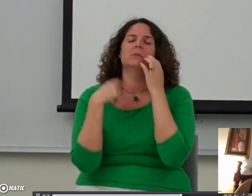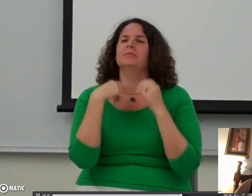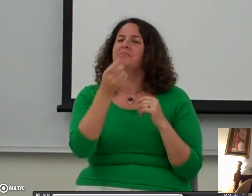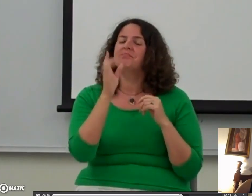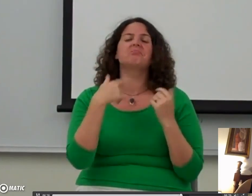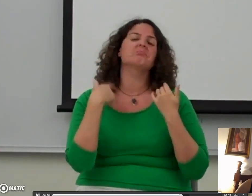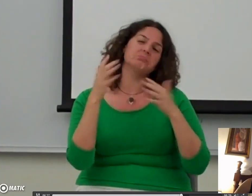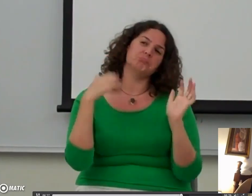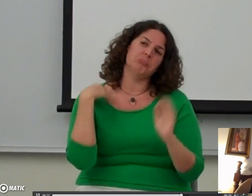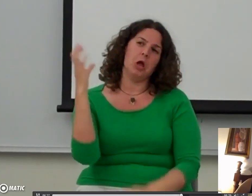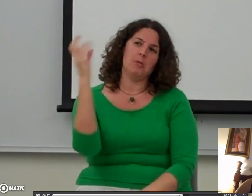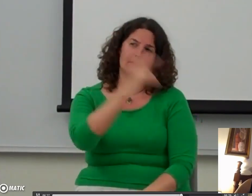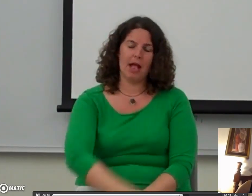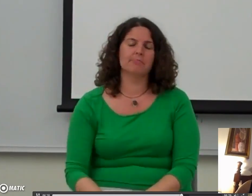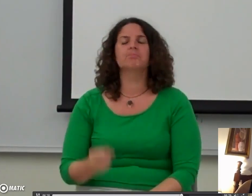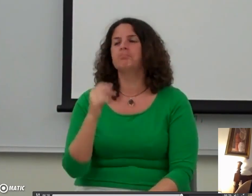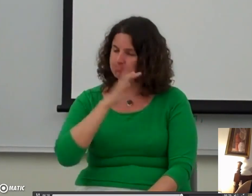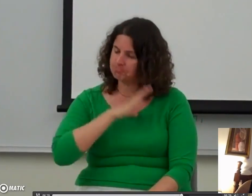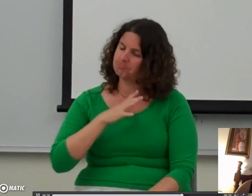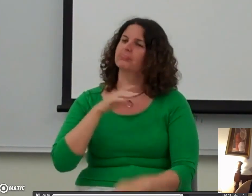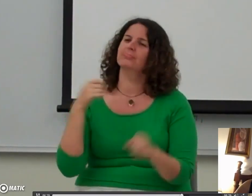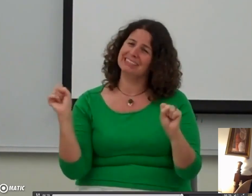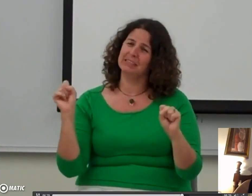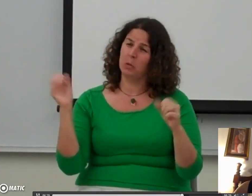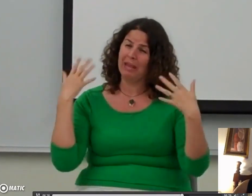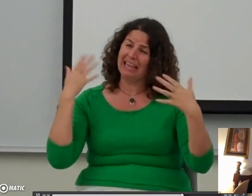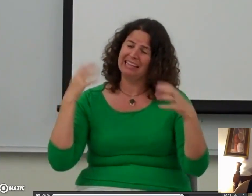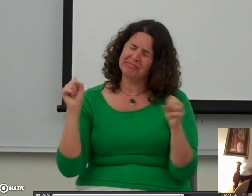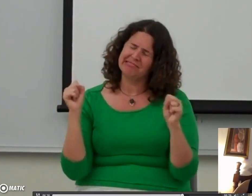were cold, but it still was freezing, even though I had on all those clothes.